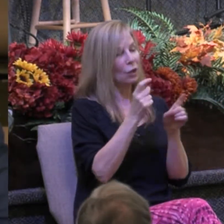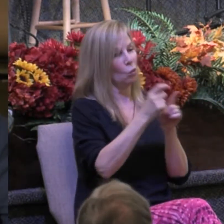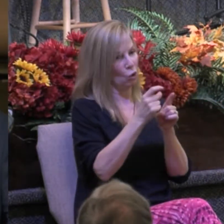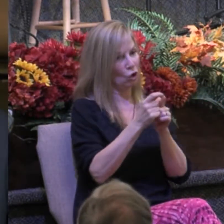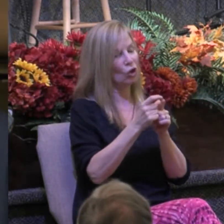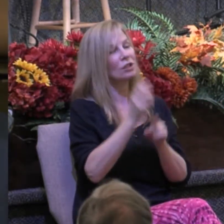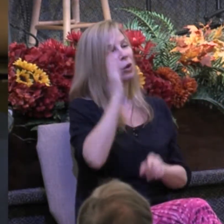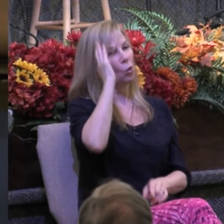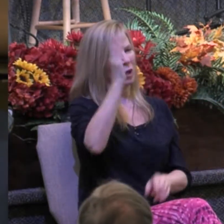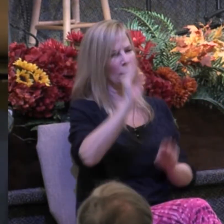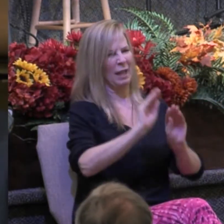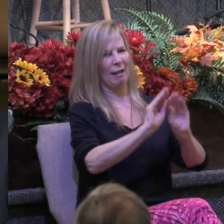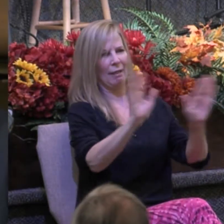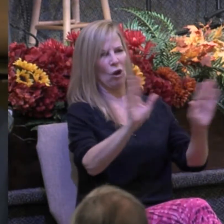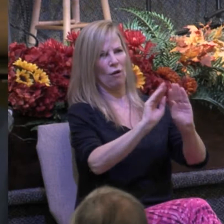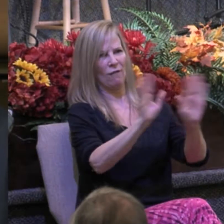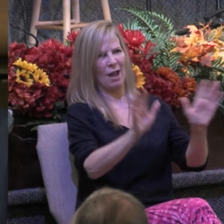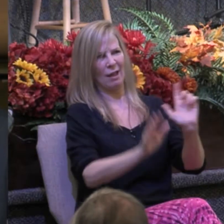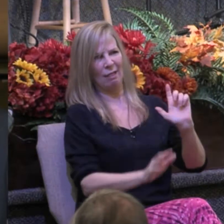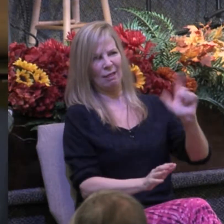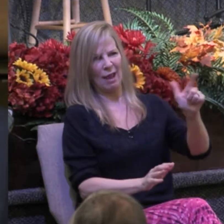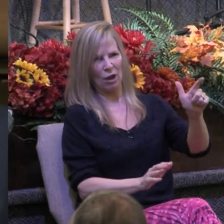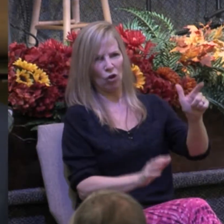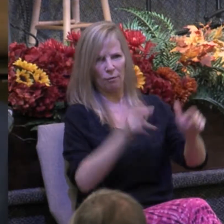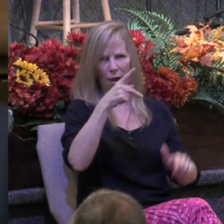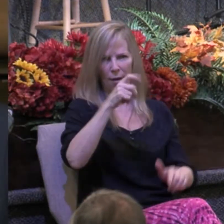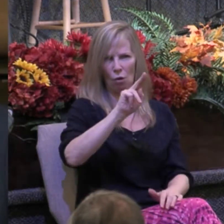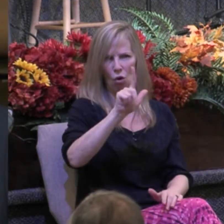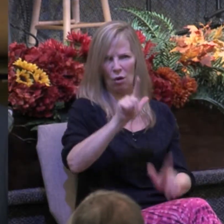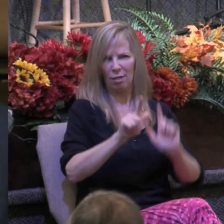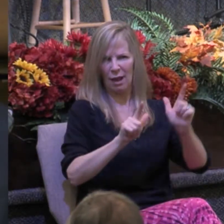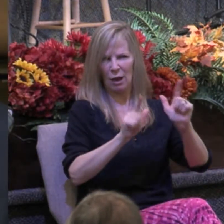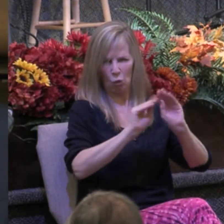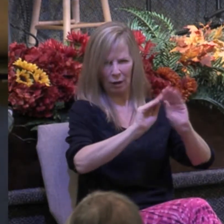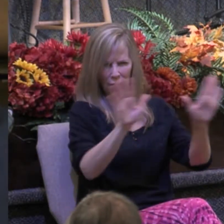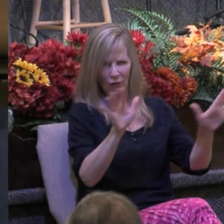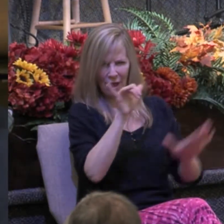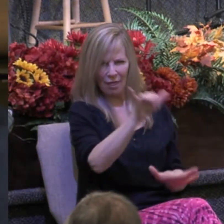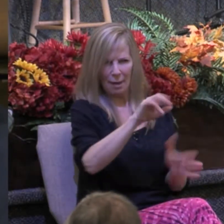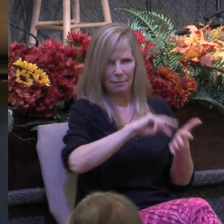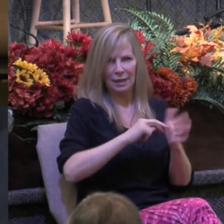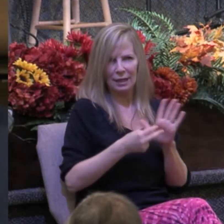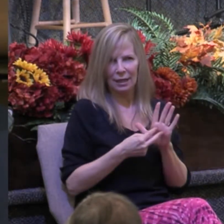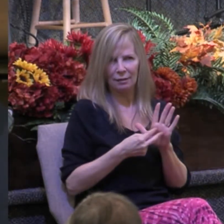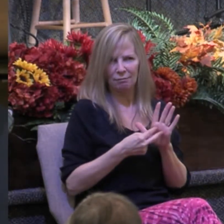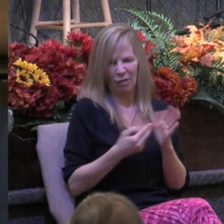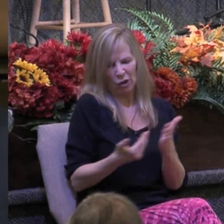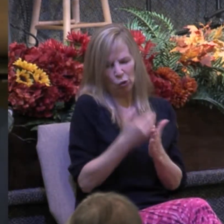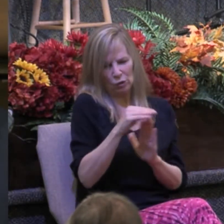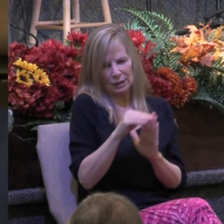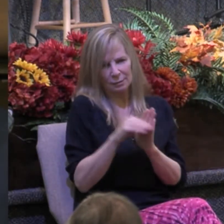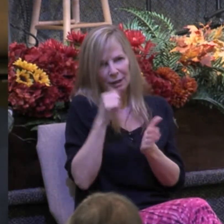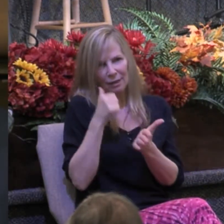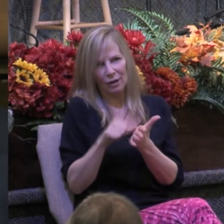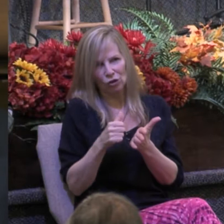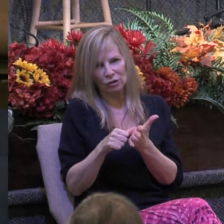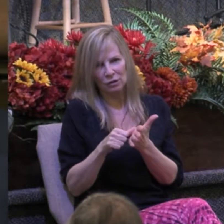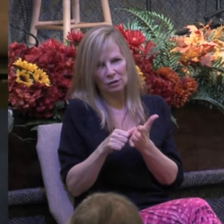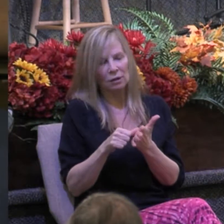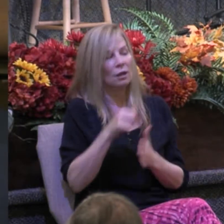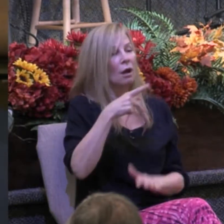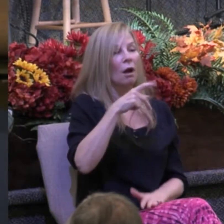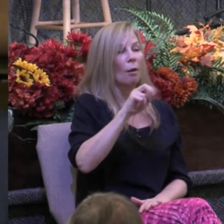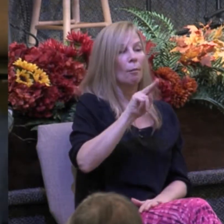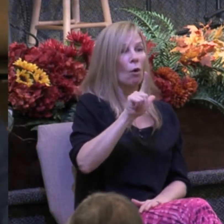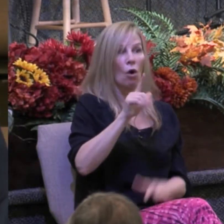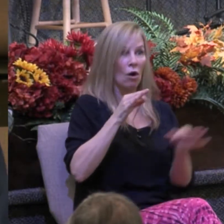theologically clarified by the Apostle Paul later in his New Testament letters. And what Paul will tell us